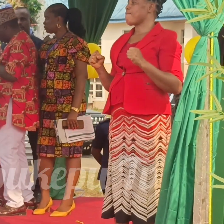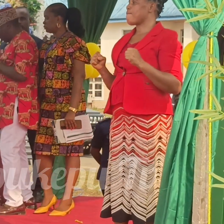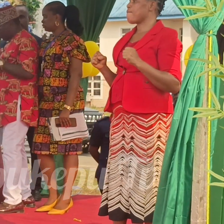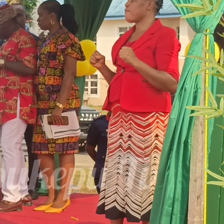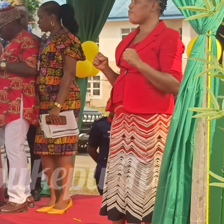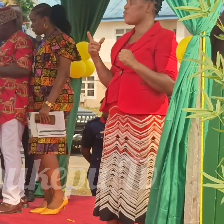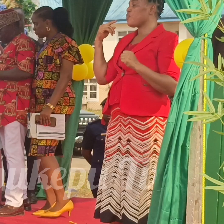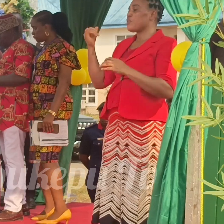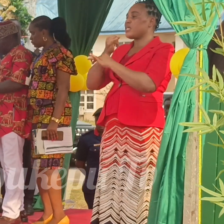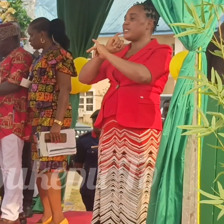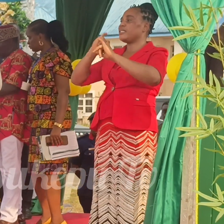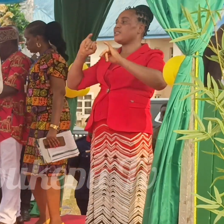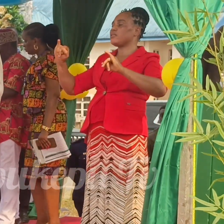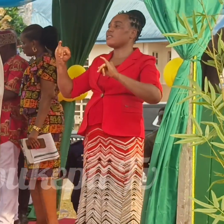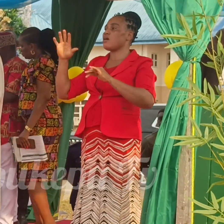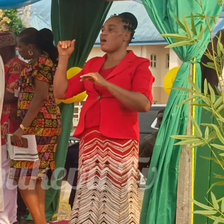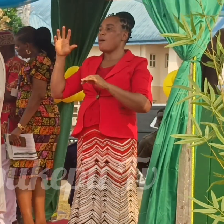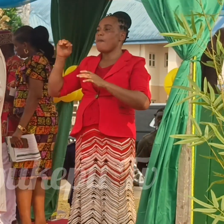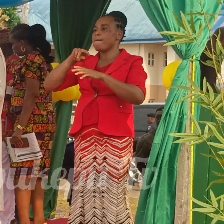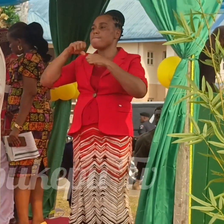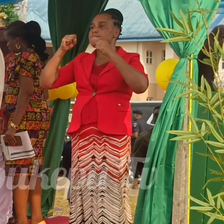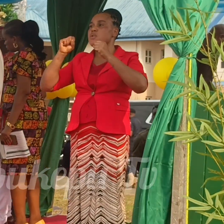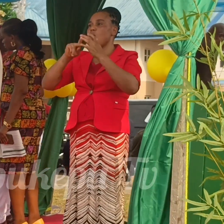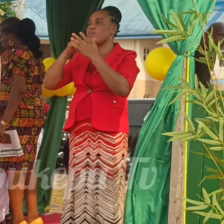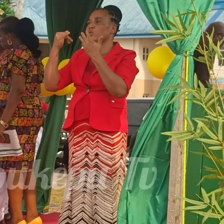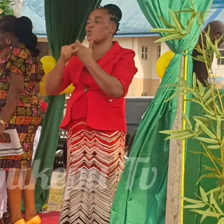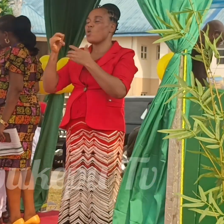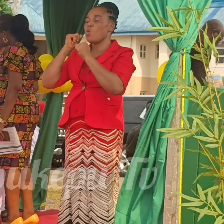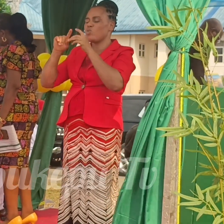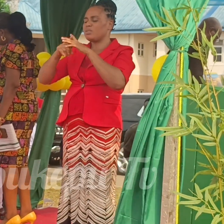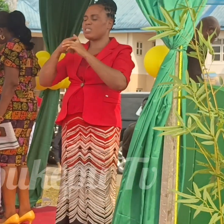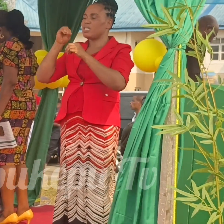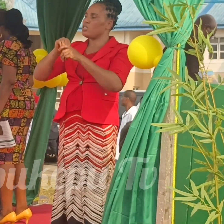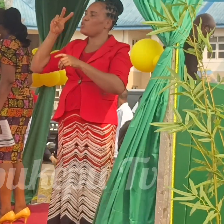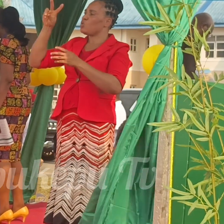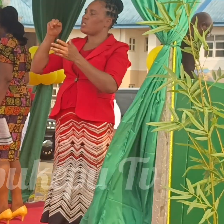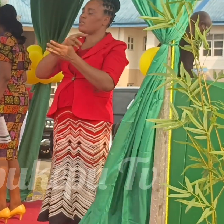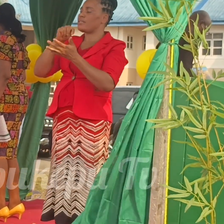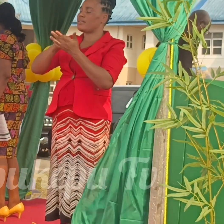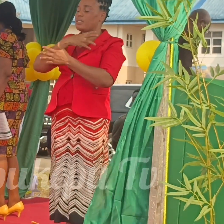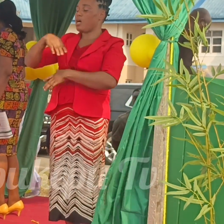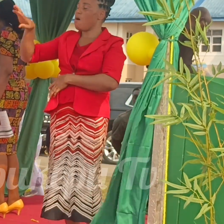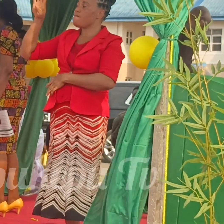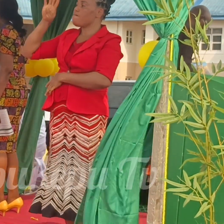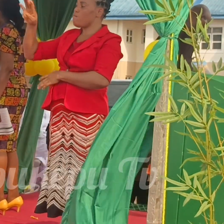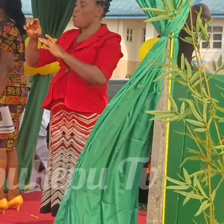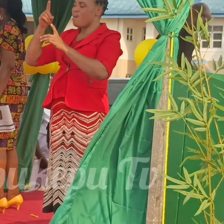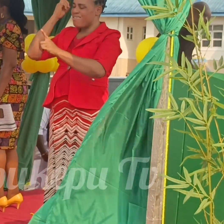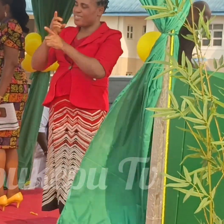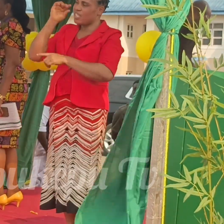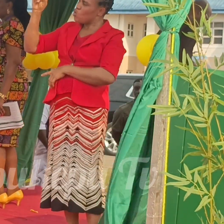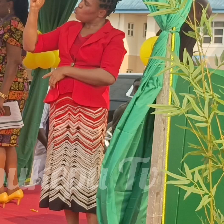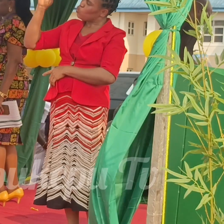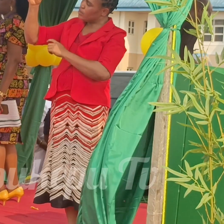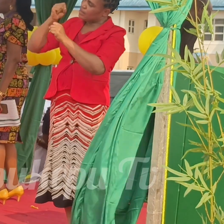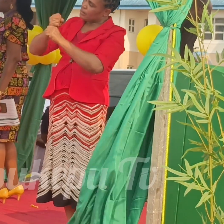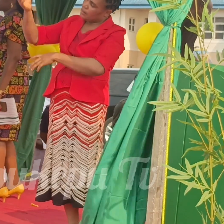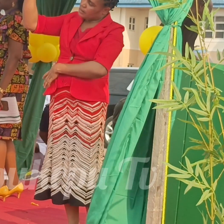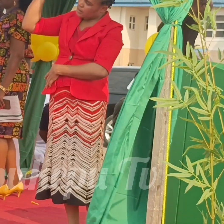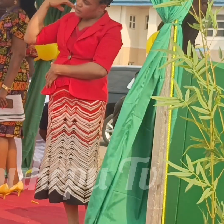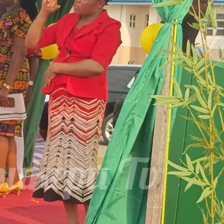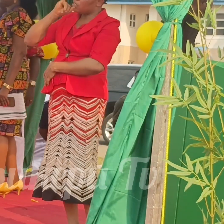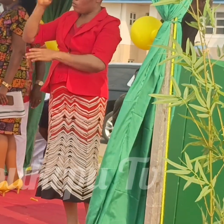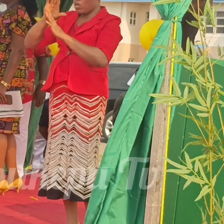The Independent Abia Power Project, which began in 2004, exactly 20 years ago, is